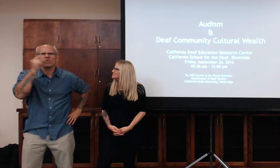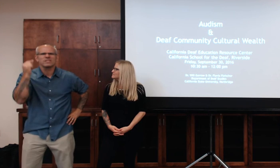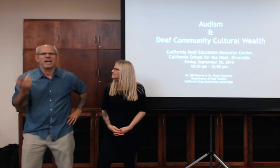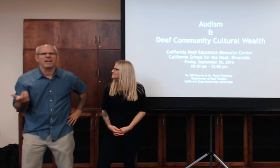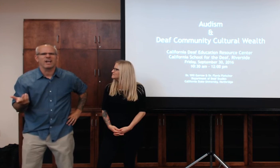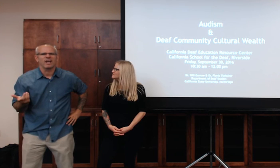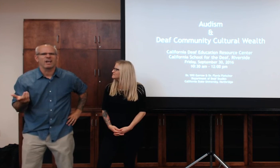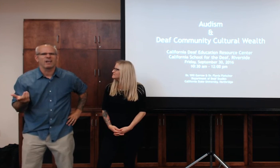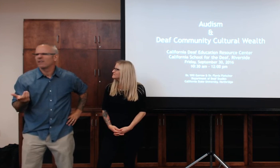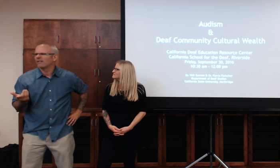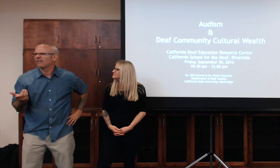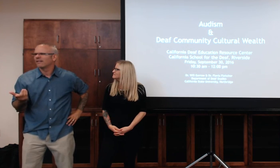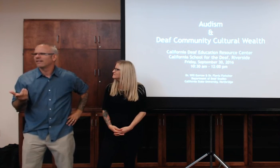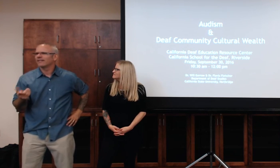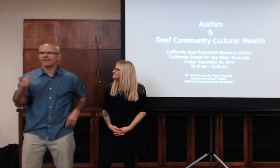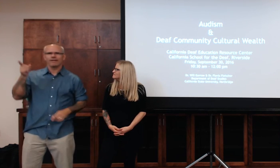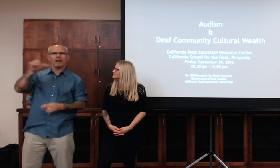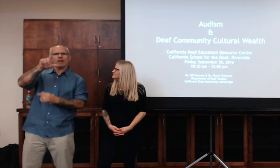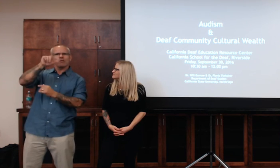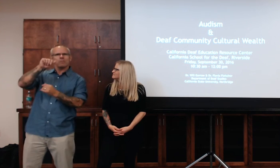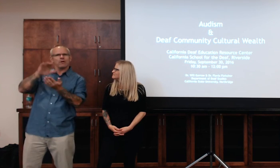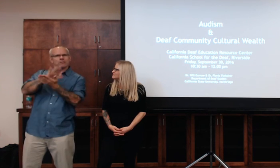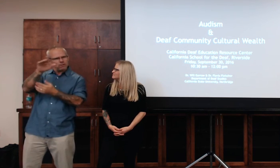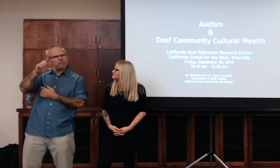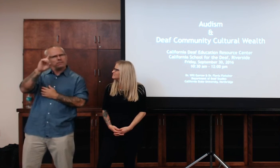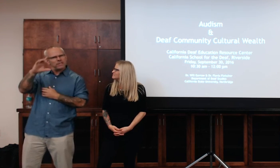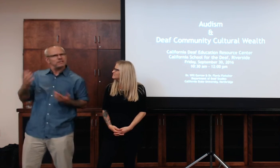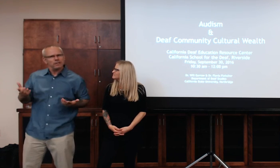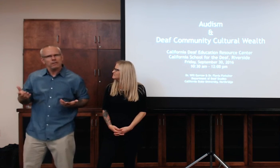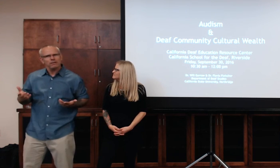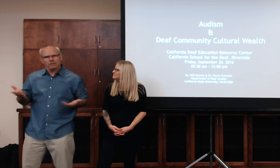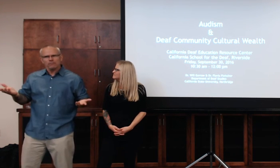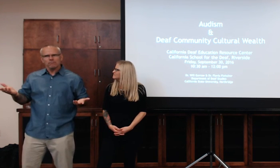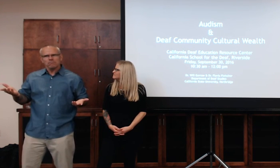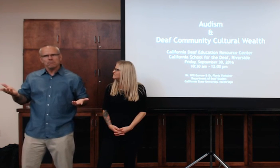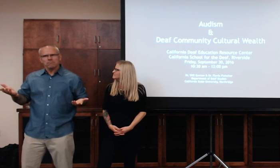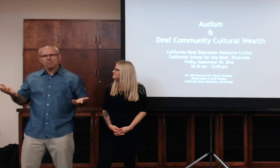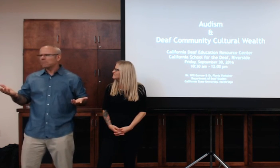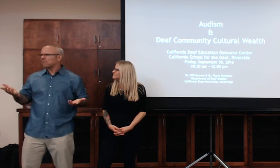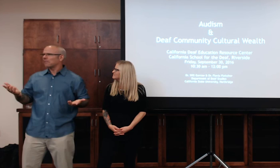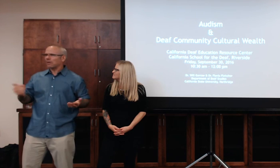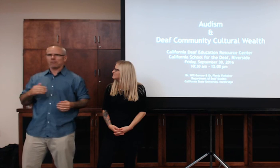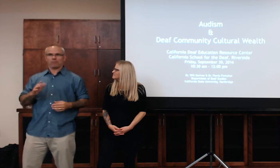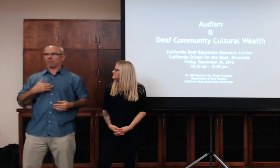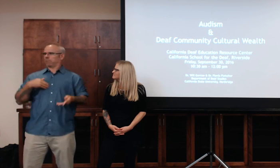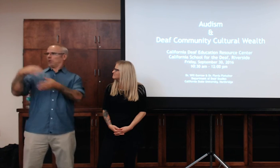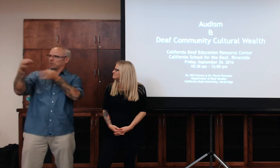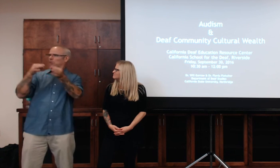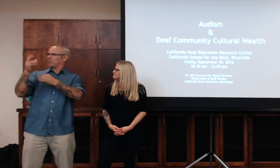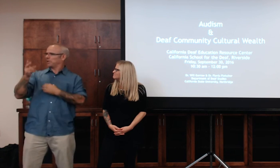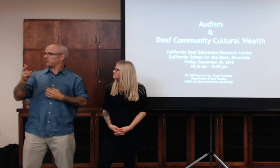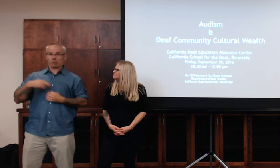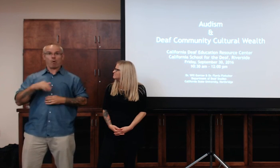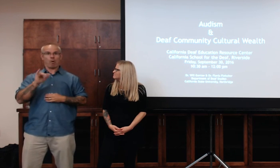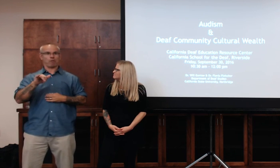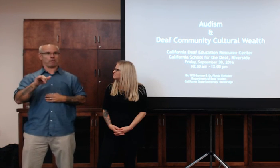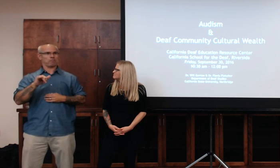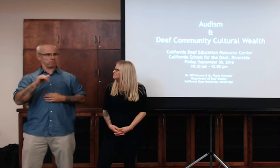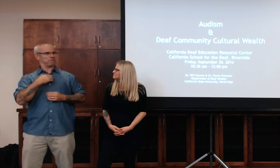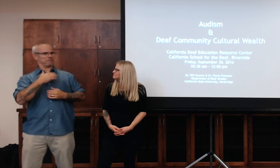What's Gallaudet? And they said, you know, in D.C., the college in D.C., the university out there. And I was like, oh, after getting the